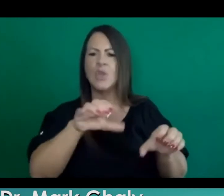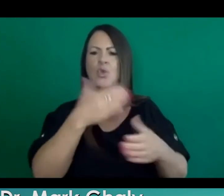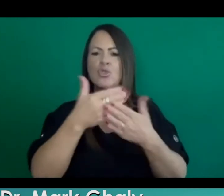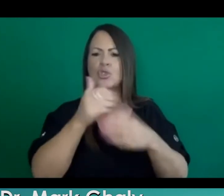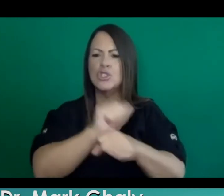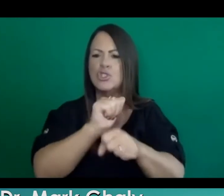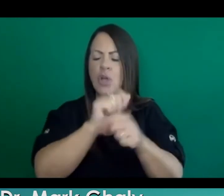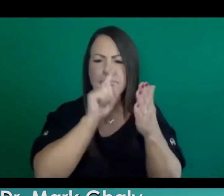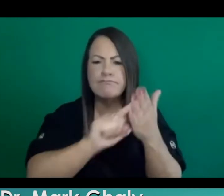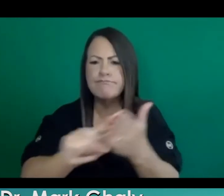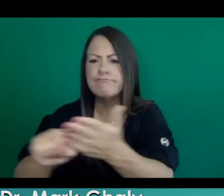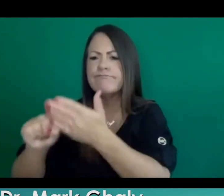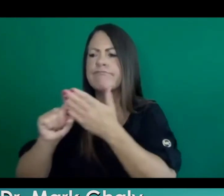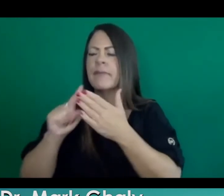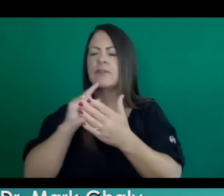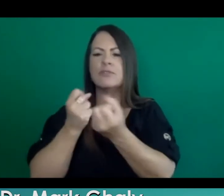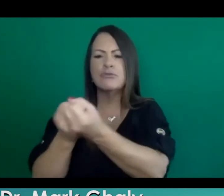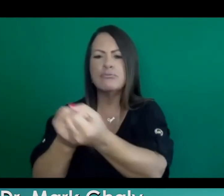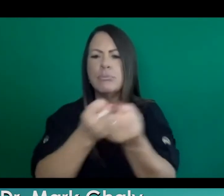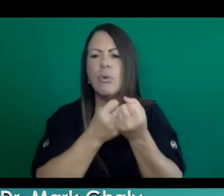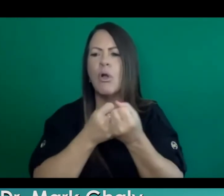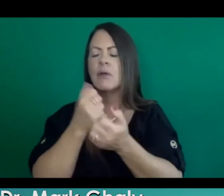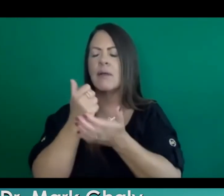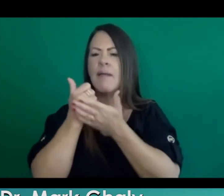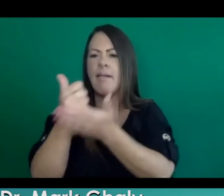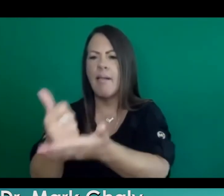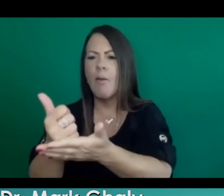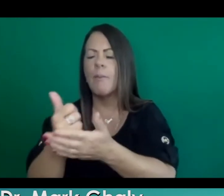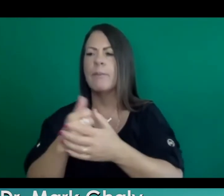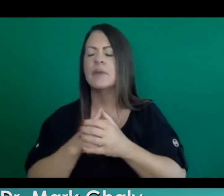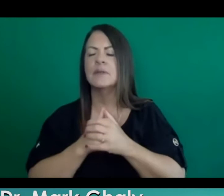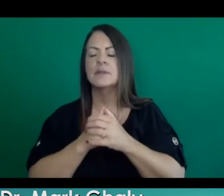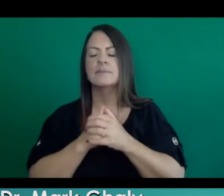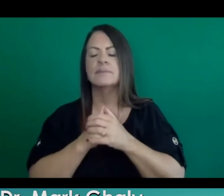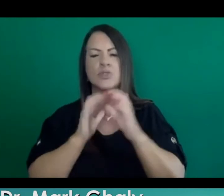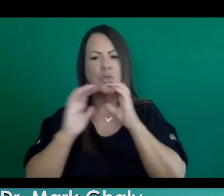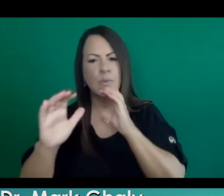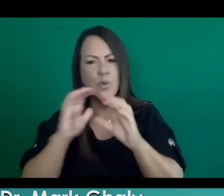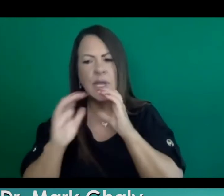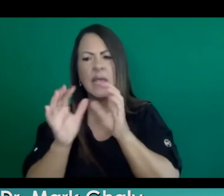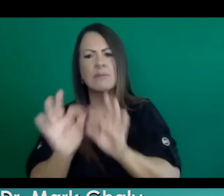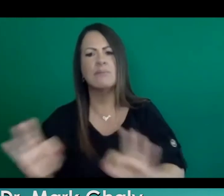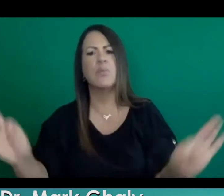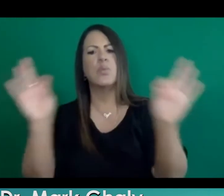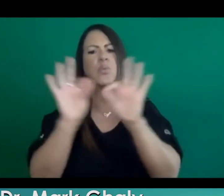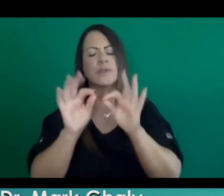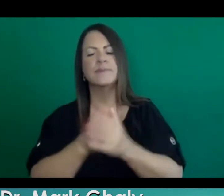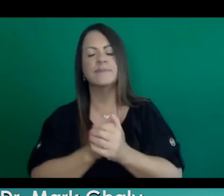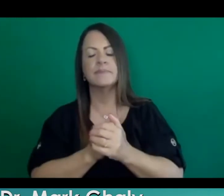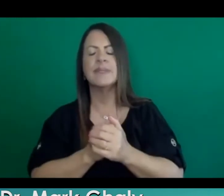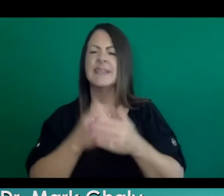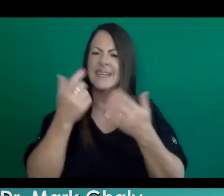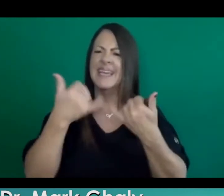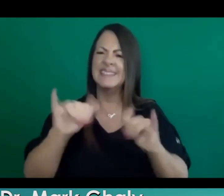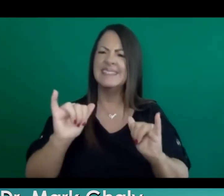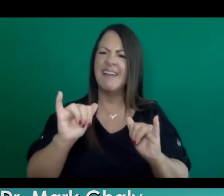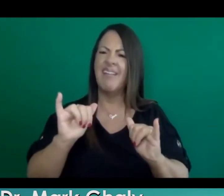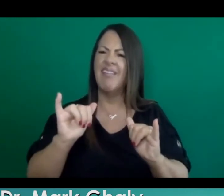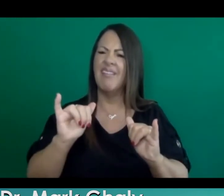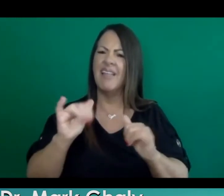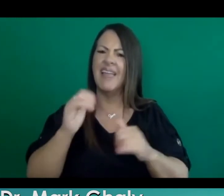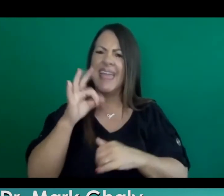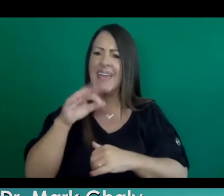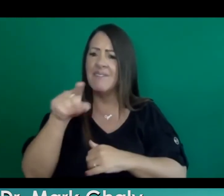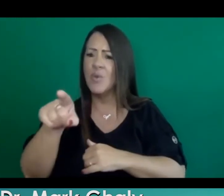are streamlined, and communication is a little bit better. But it's still a tall task for any county when you have high levels